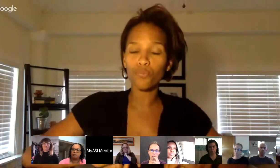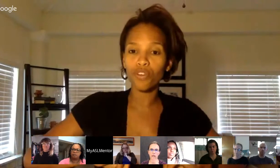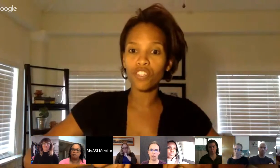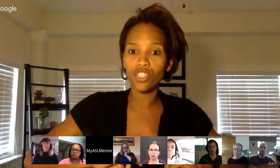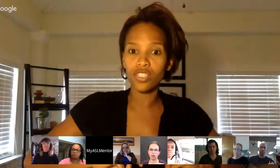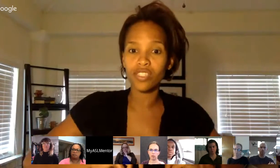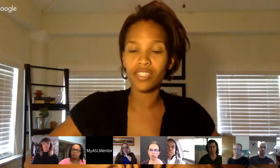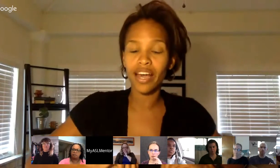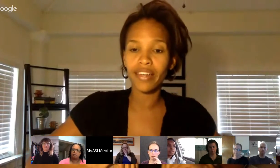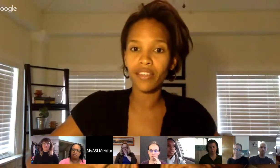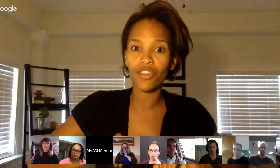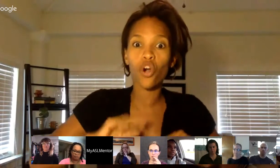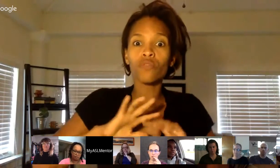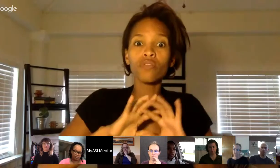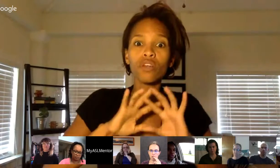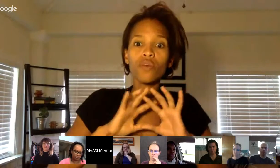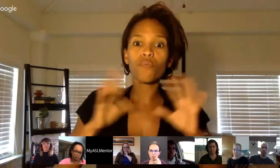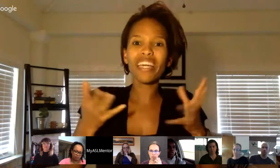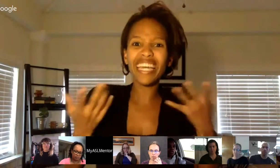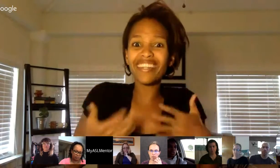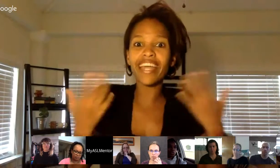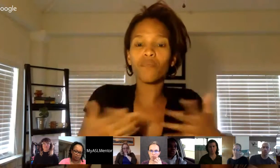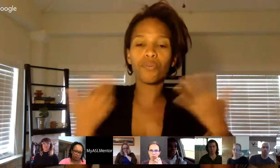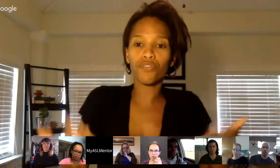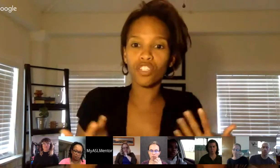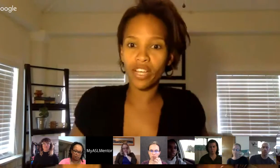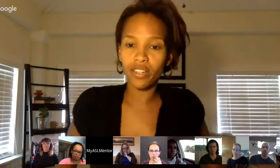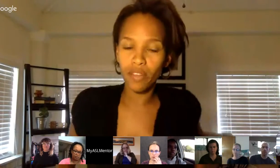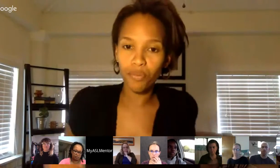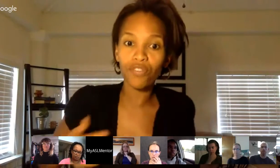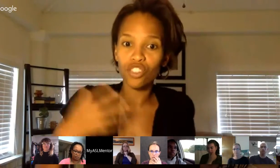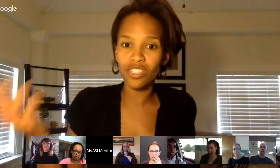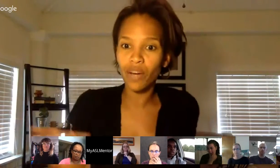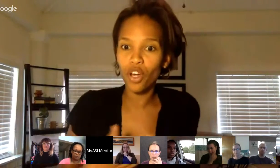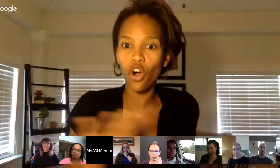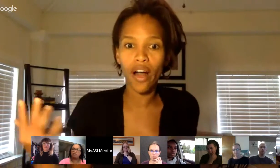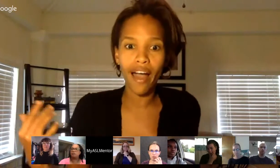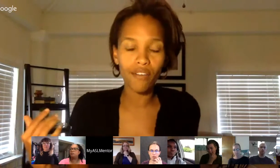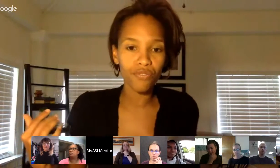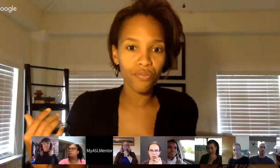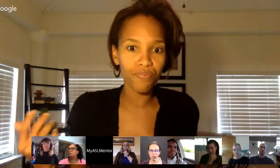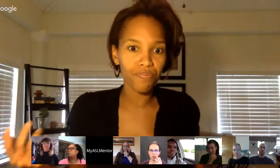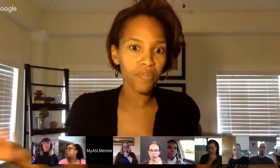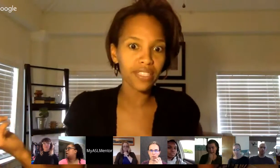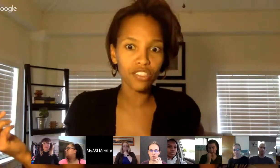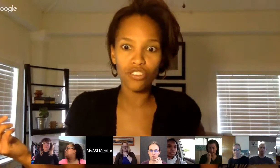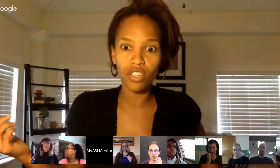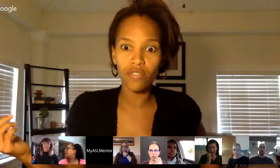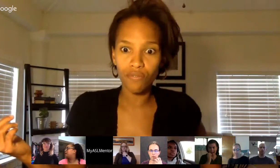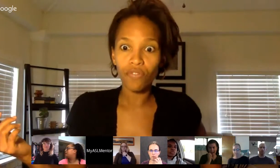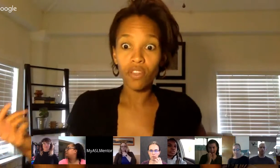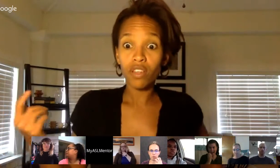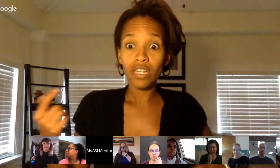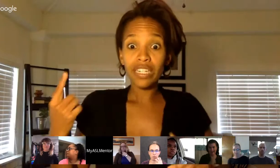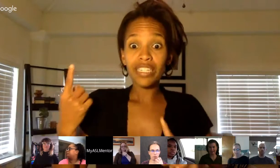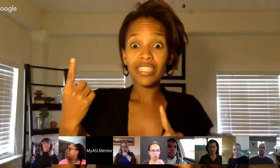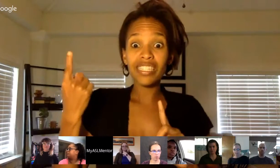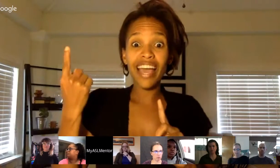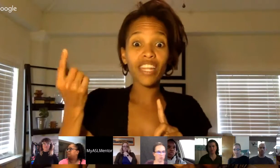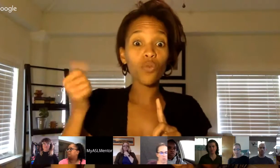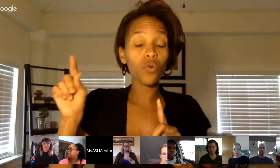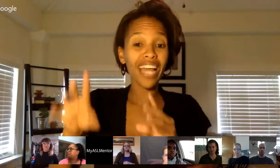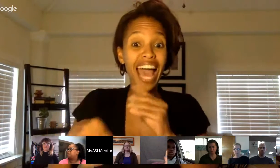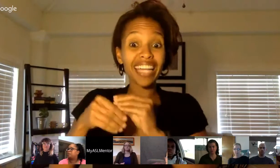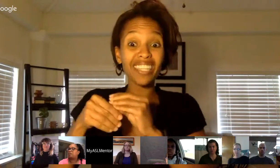their own privilege in society, their own innate privileges that we all have, essentially.